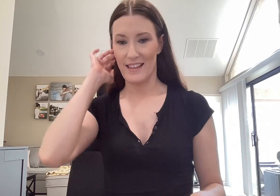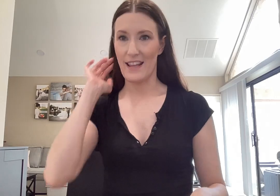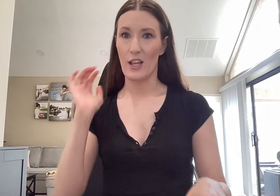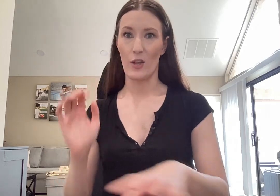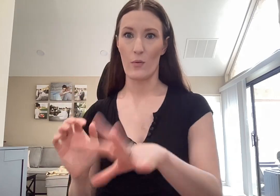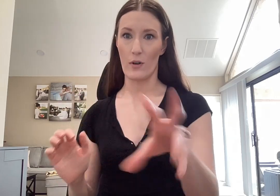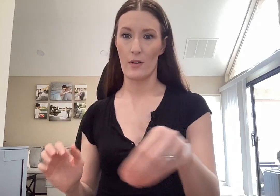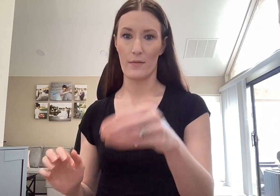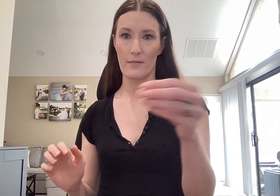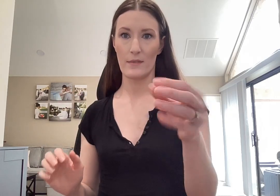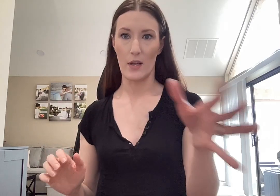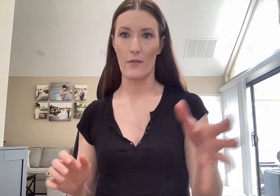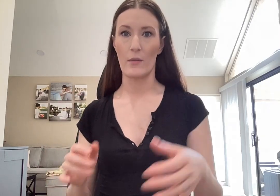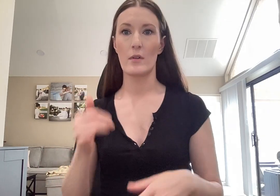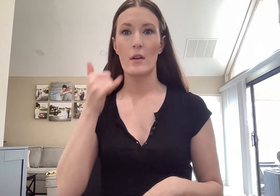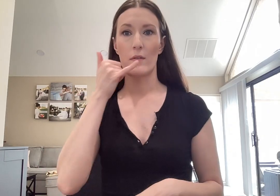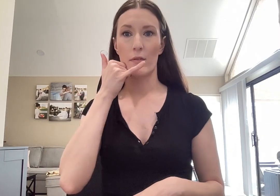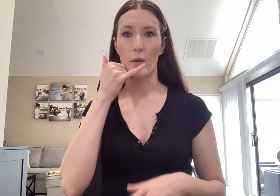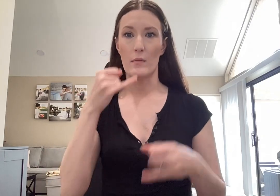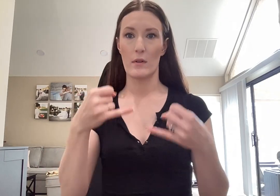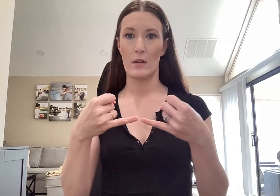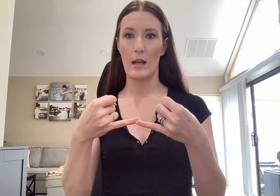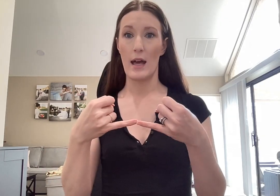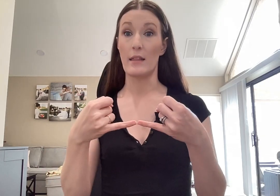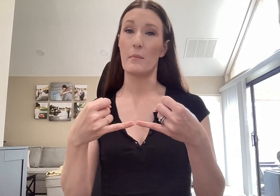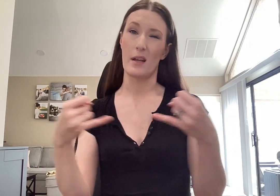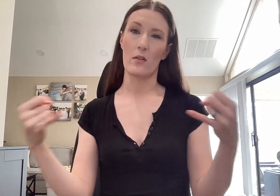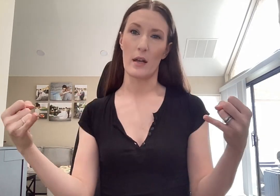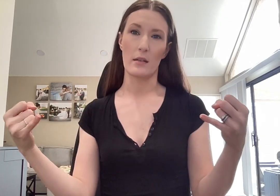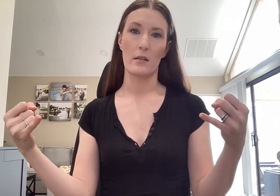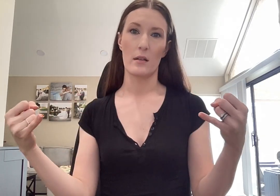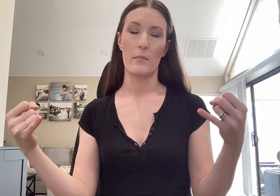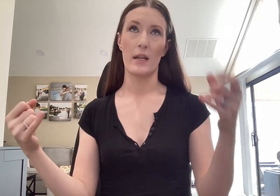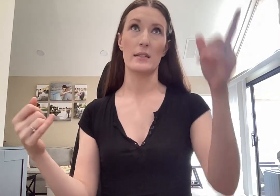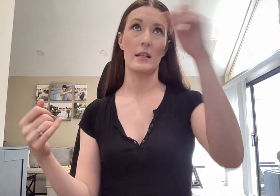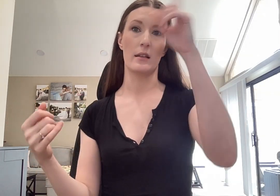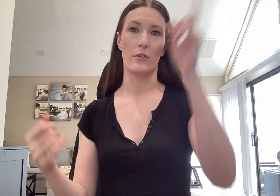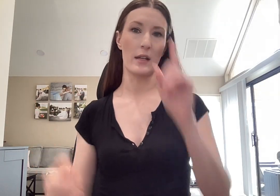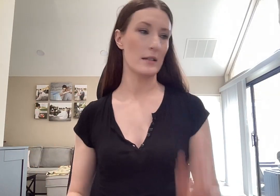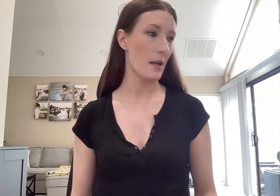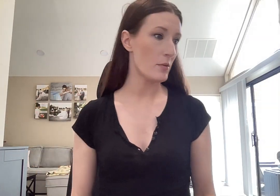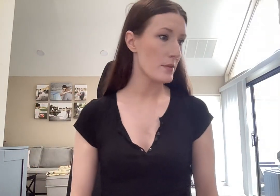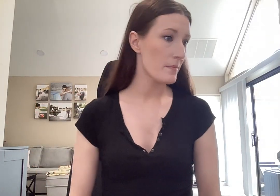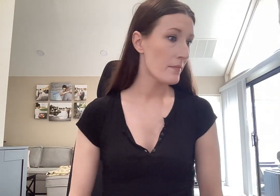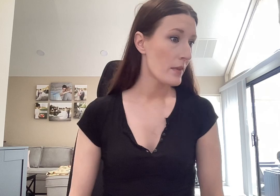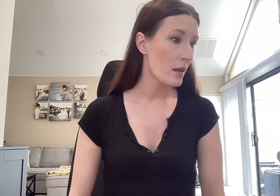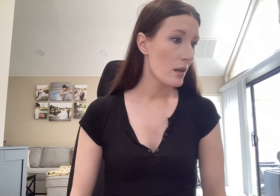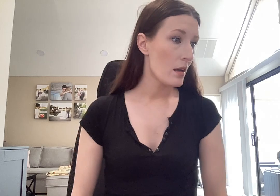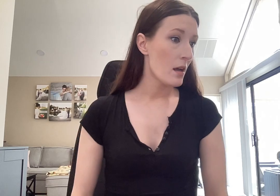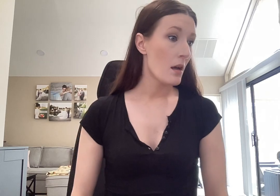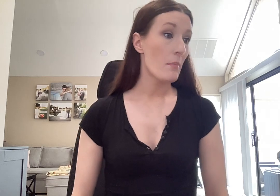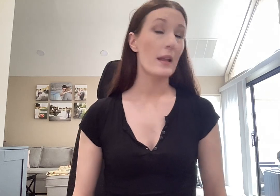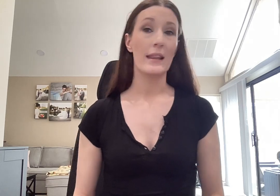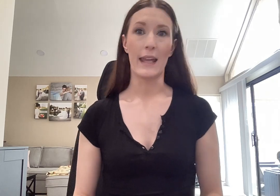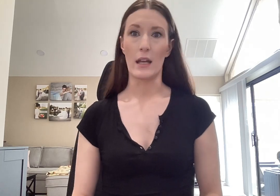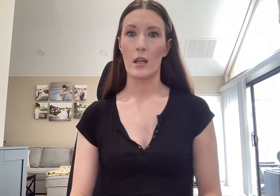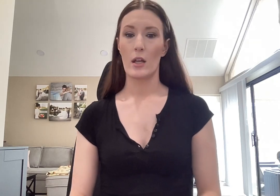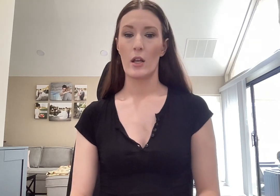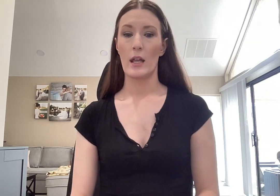like your cell phone, and then make a line because it literally is cables. Plain,